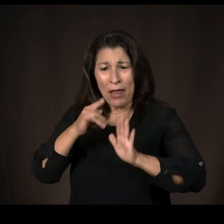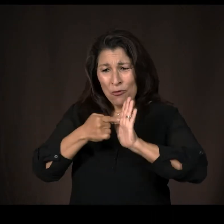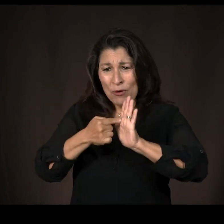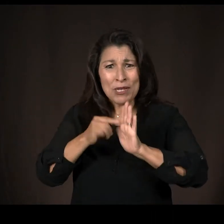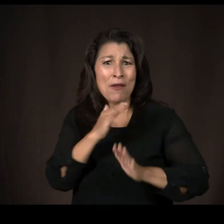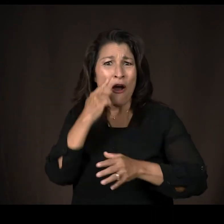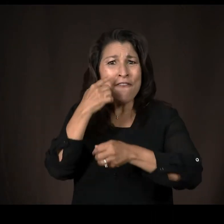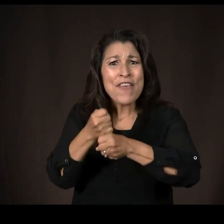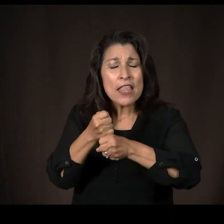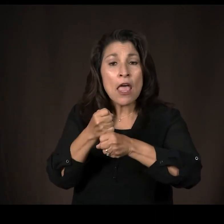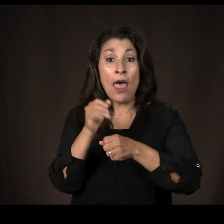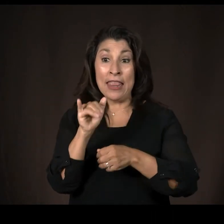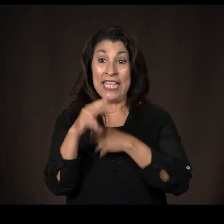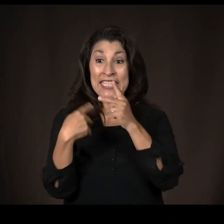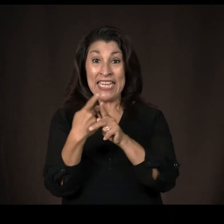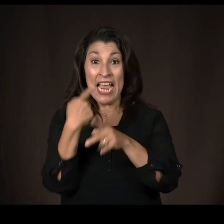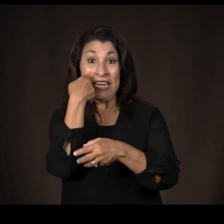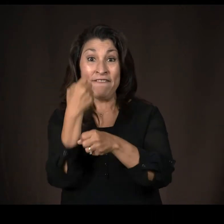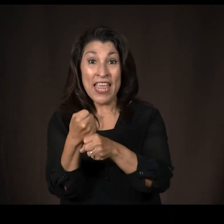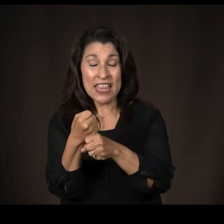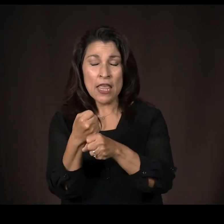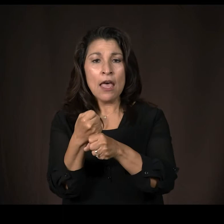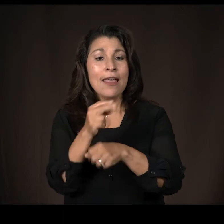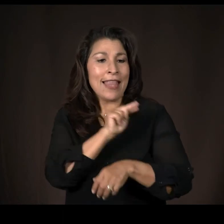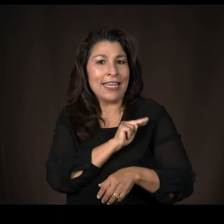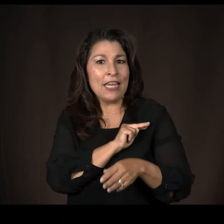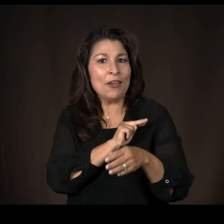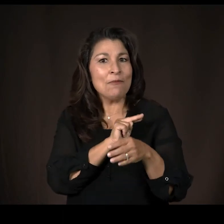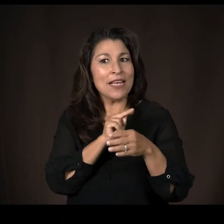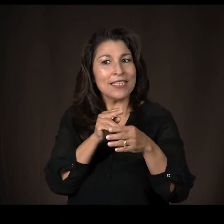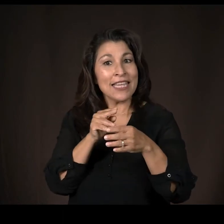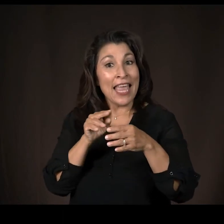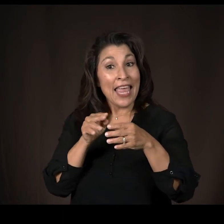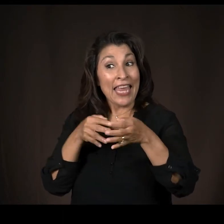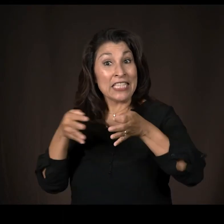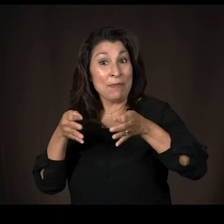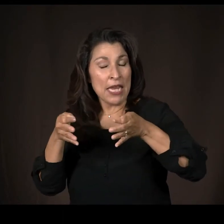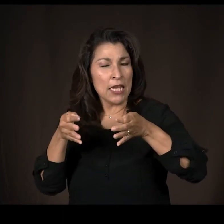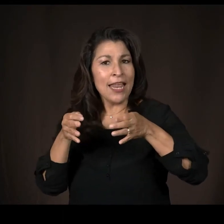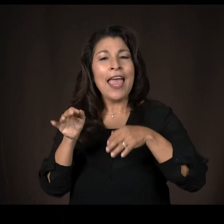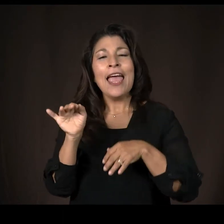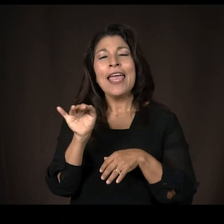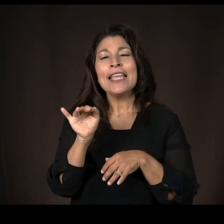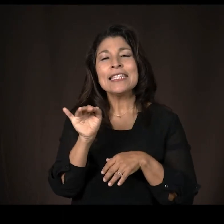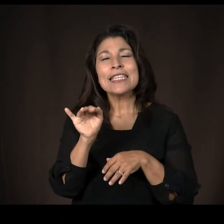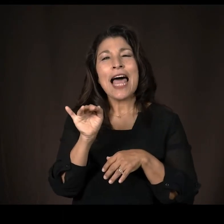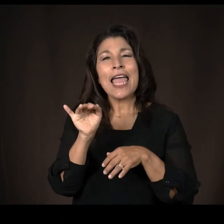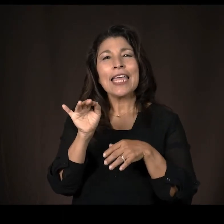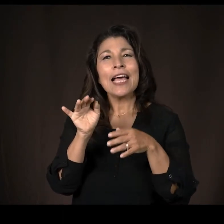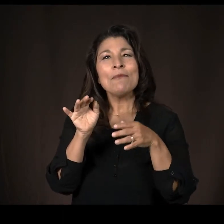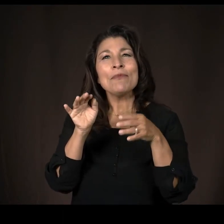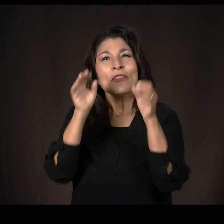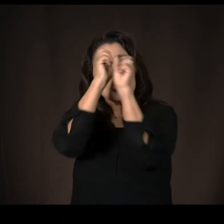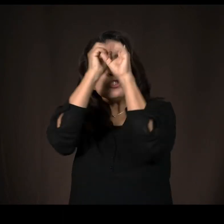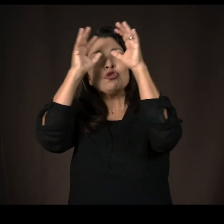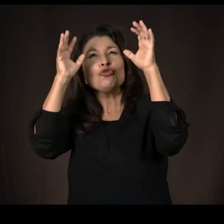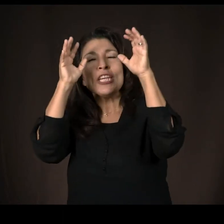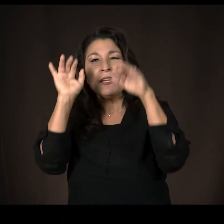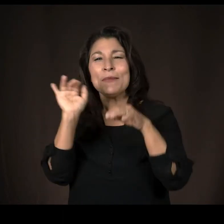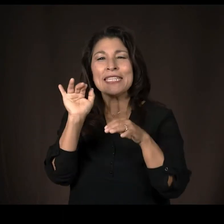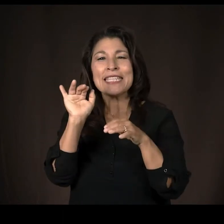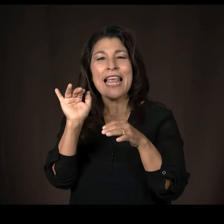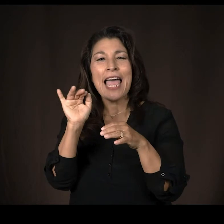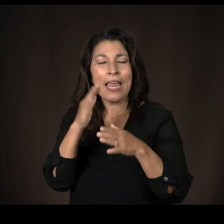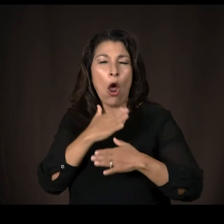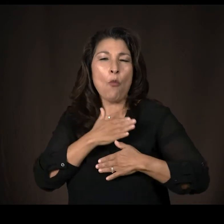faith. This kind of faith that Nehemiah is projecting now is a breath of fresh air to people who are discouraged and